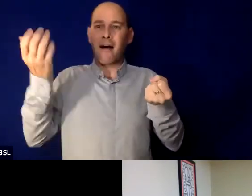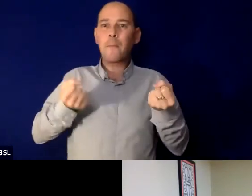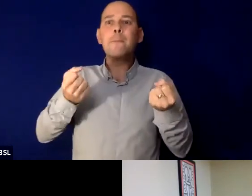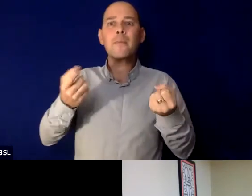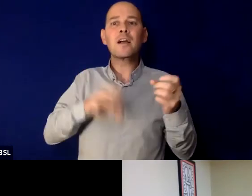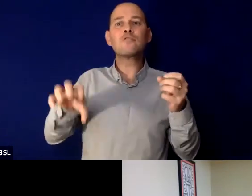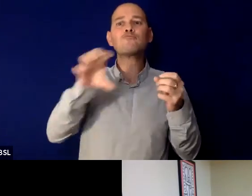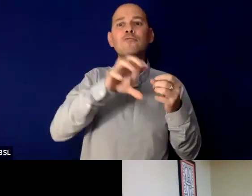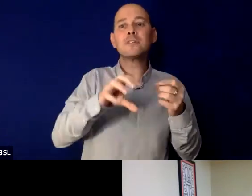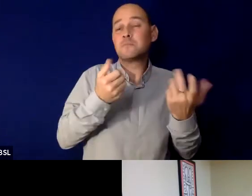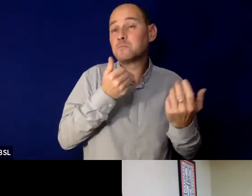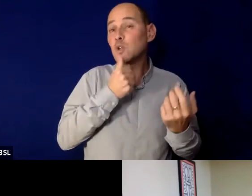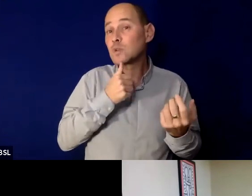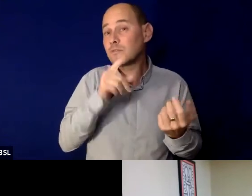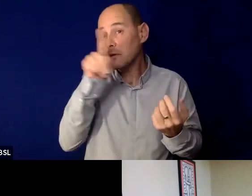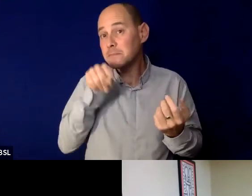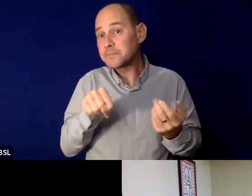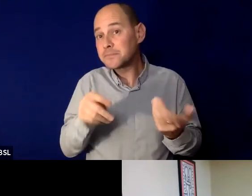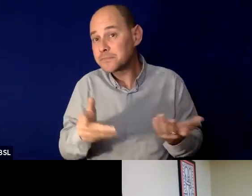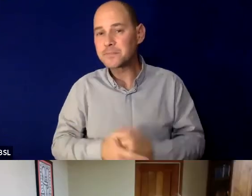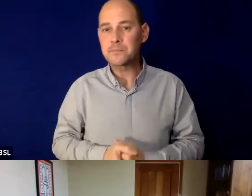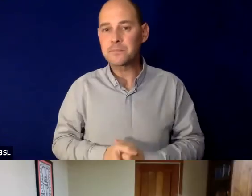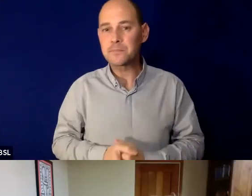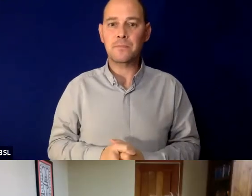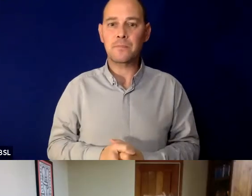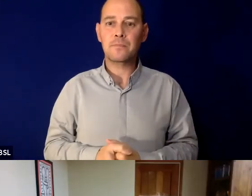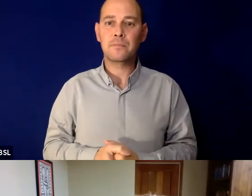whether it could be useful. Yeah.